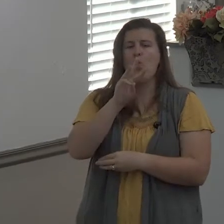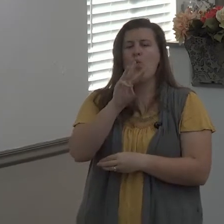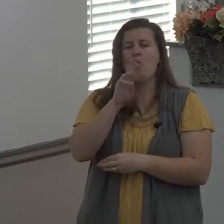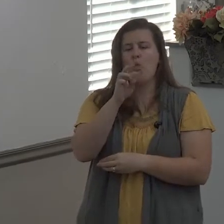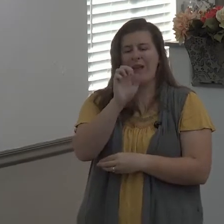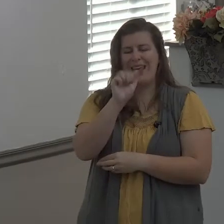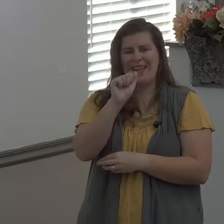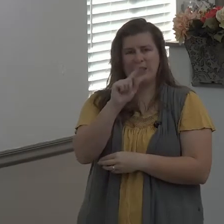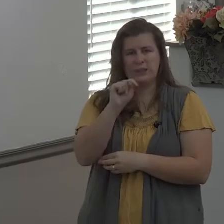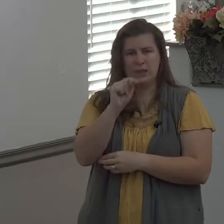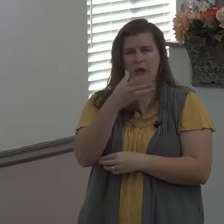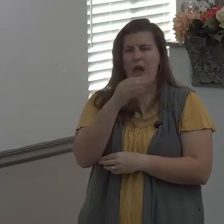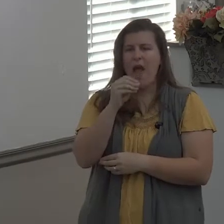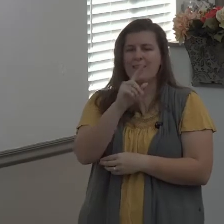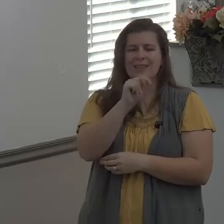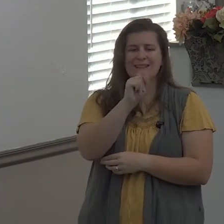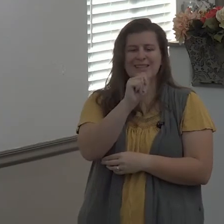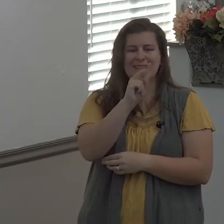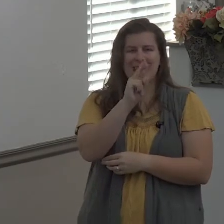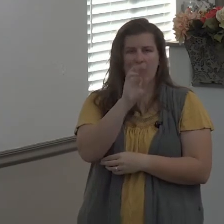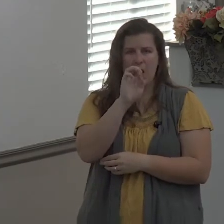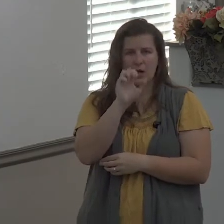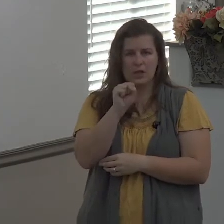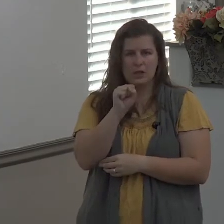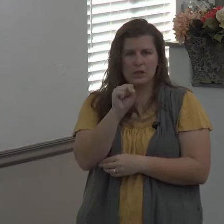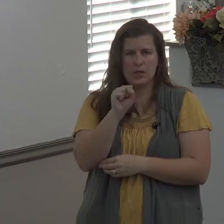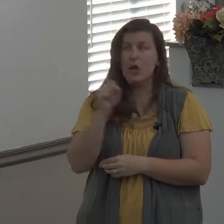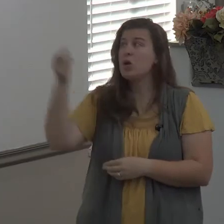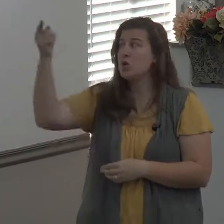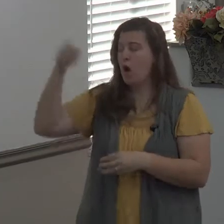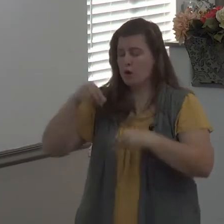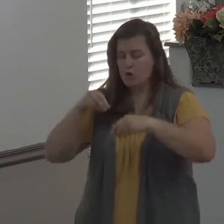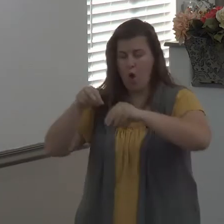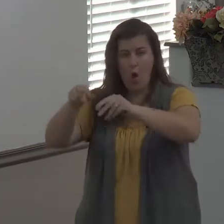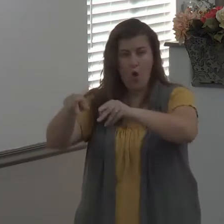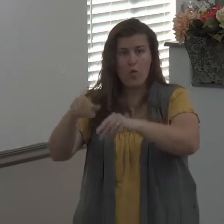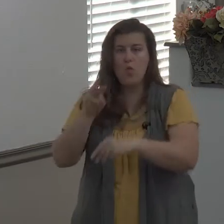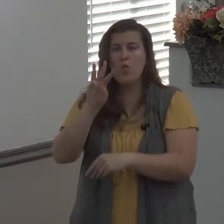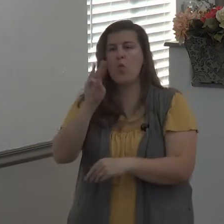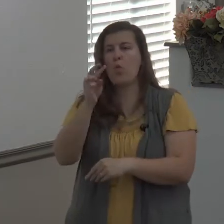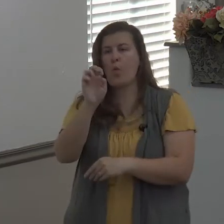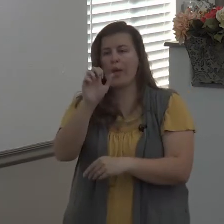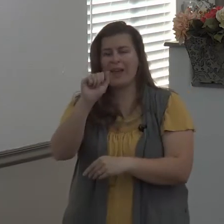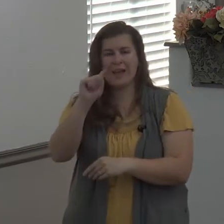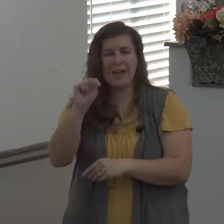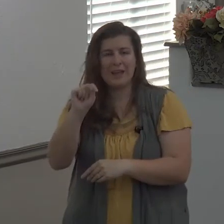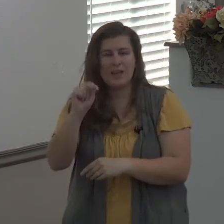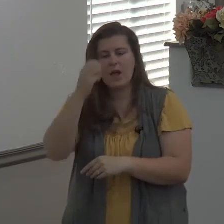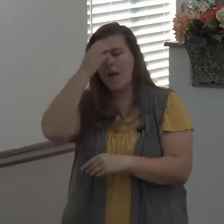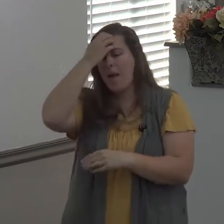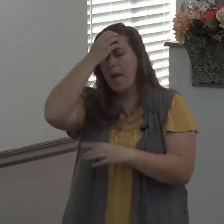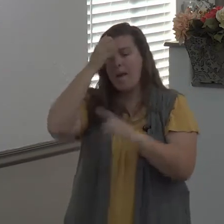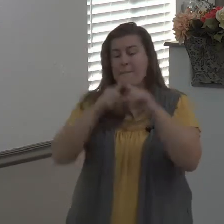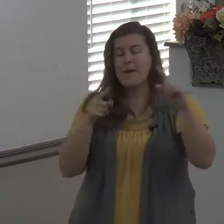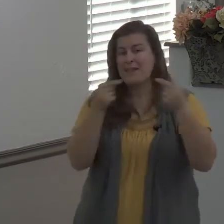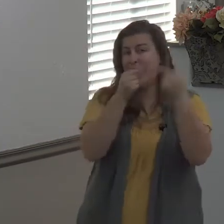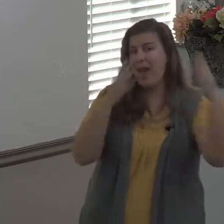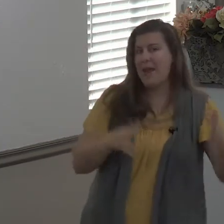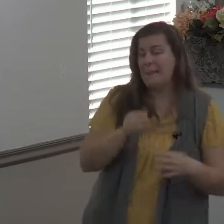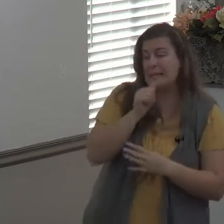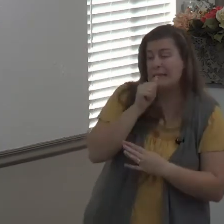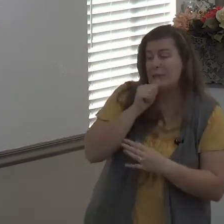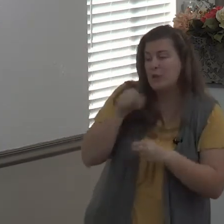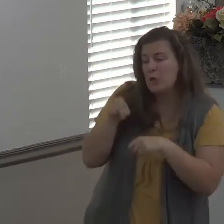tares. In verses 24 through 30, He begins to go through and talk about the wheat and the tares and how God